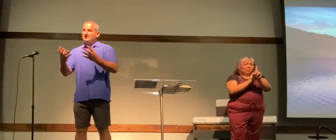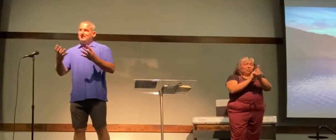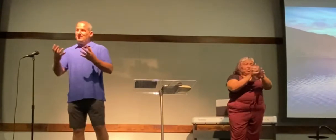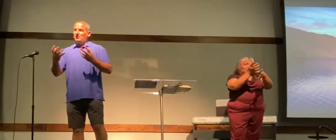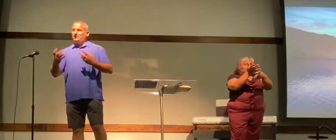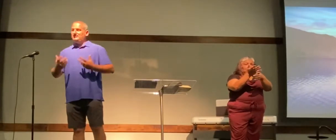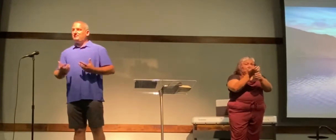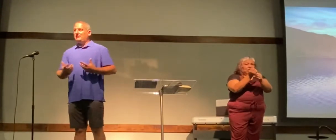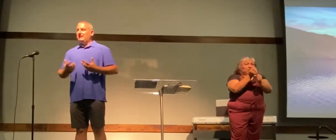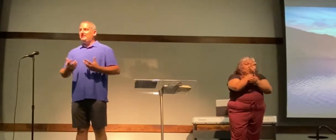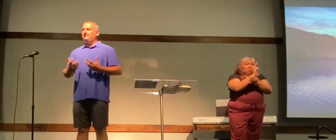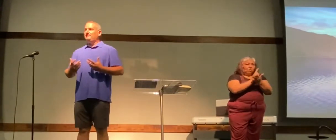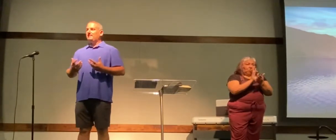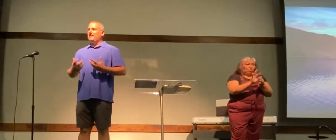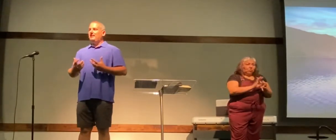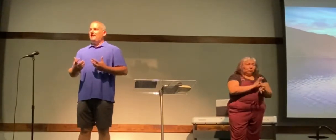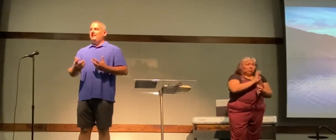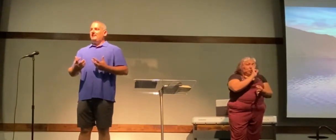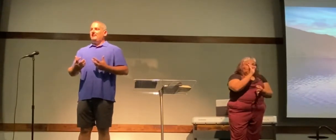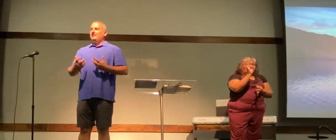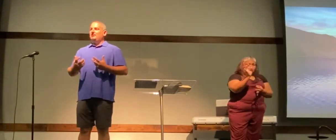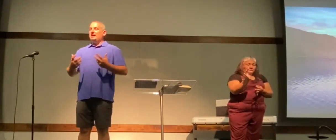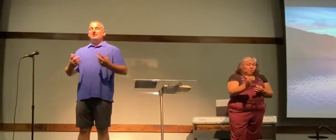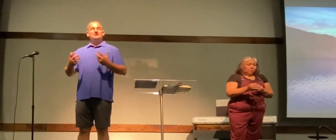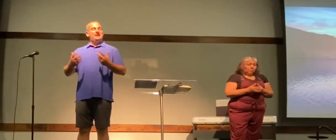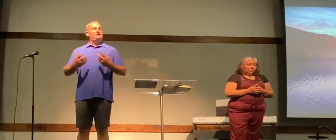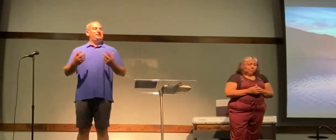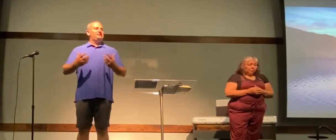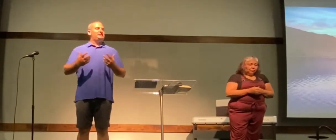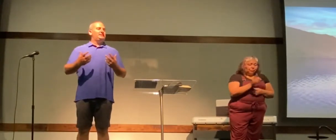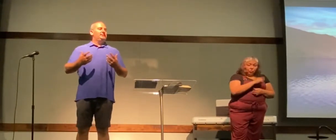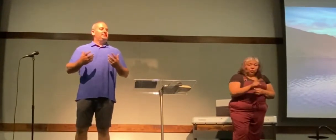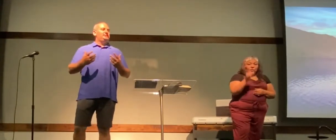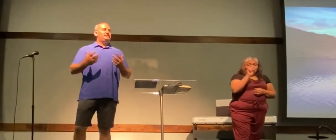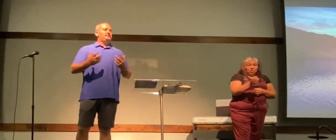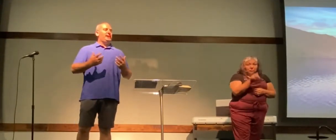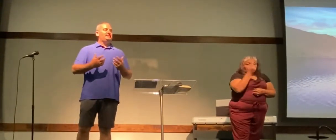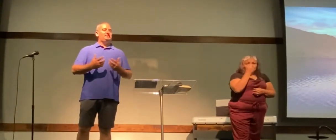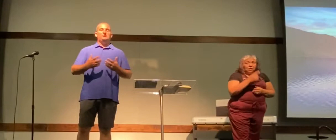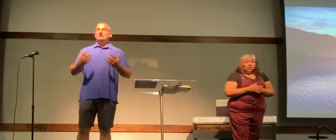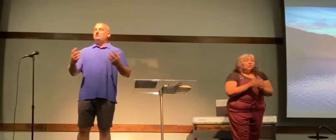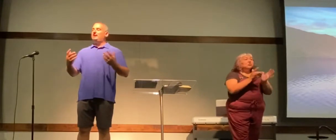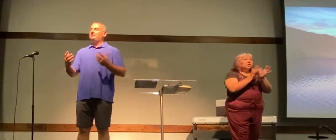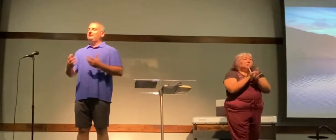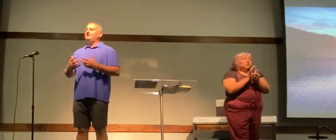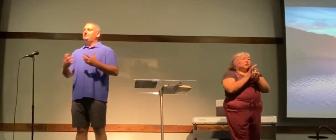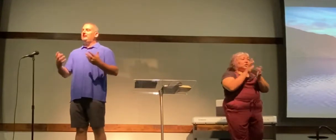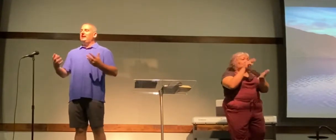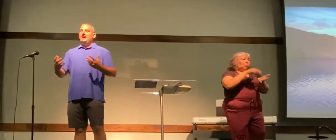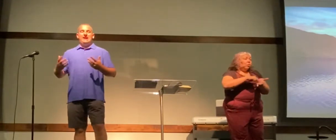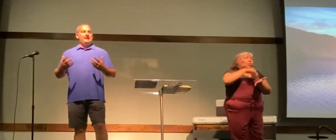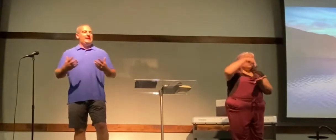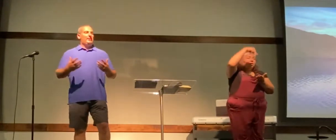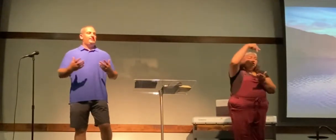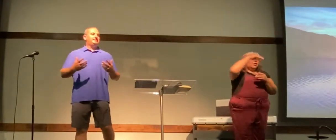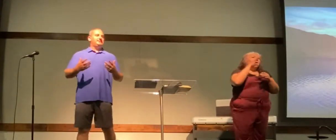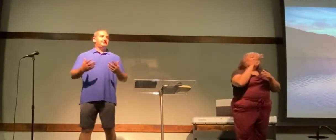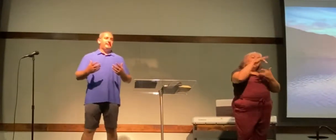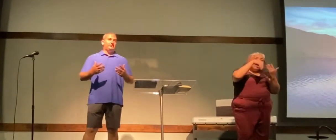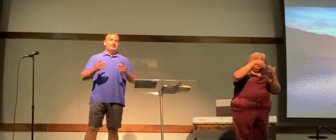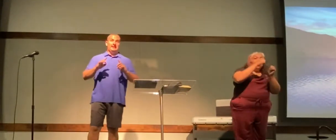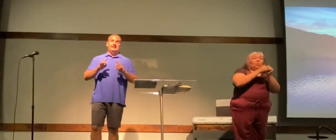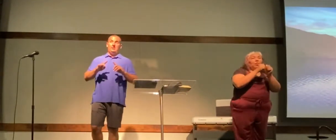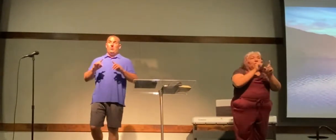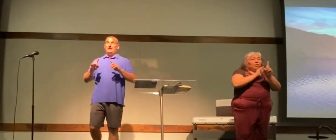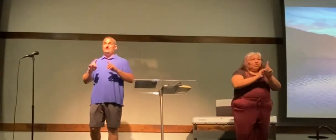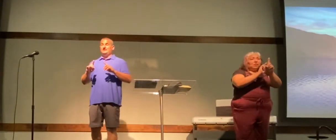received the Holy Spirit. You got to understand, Jesus has been resurrected. He has been hanging out with his